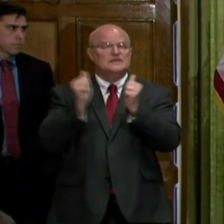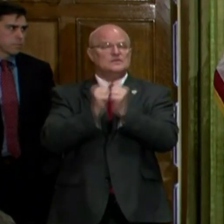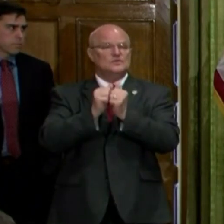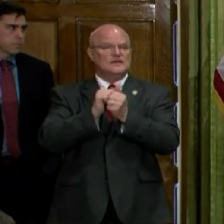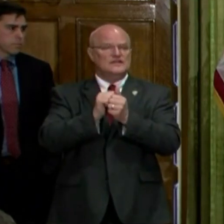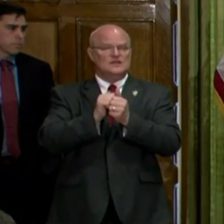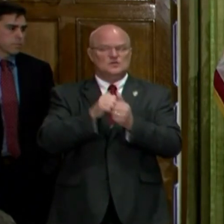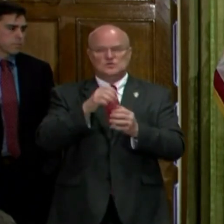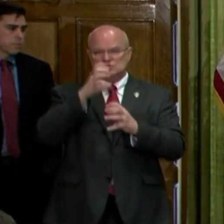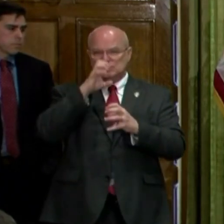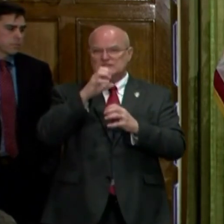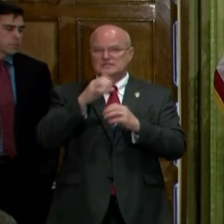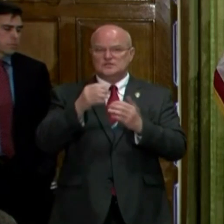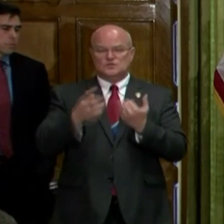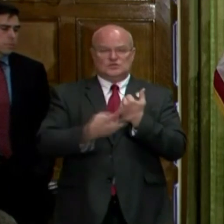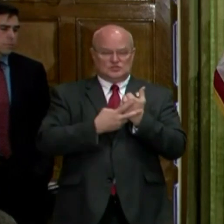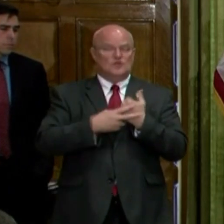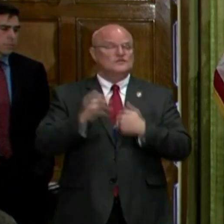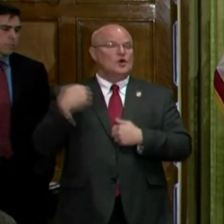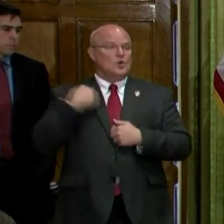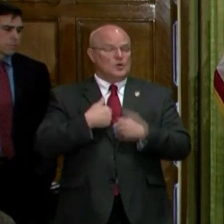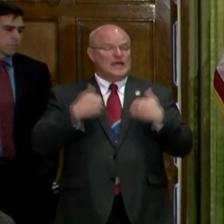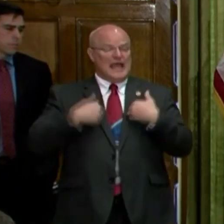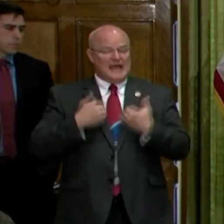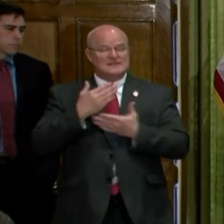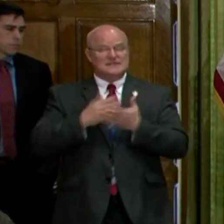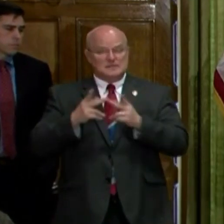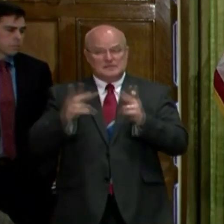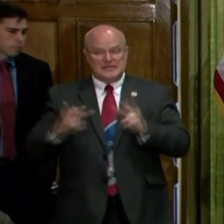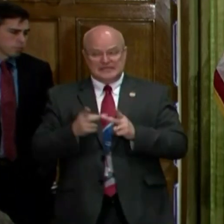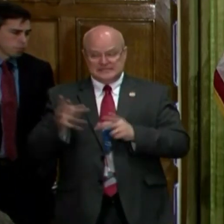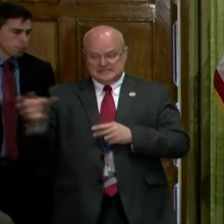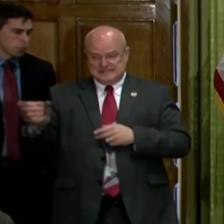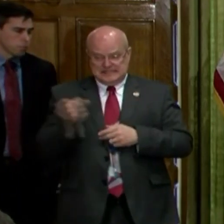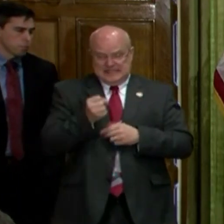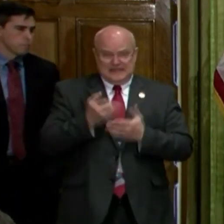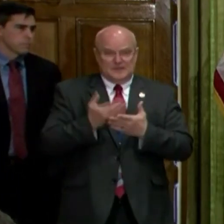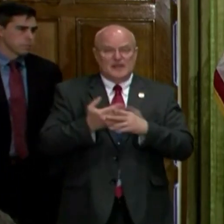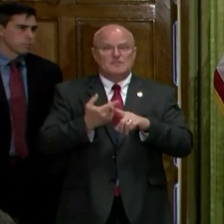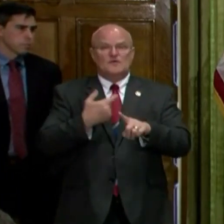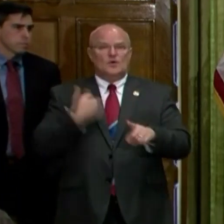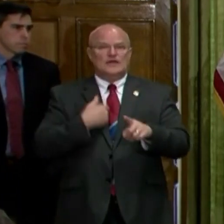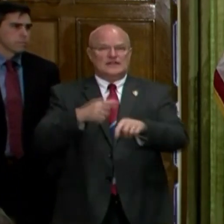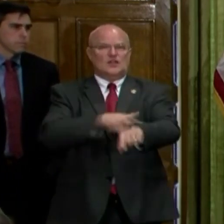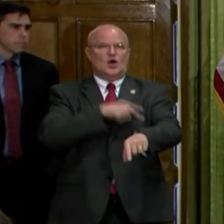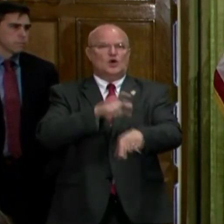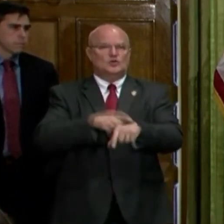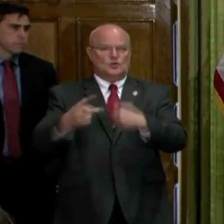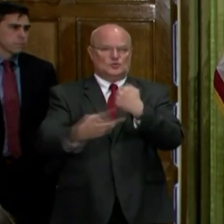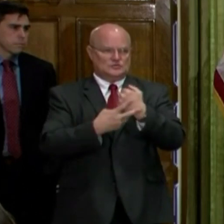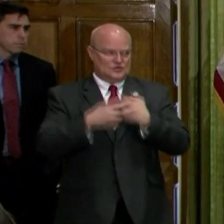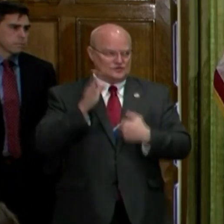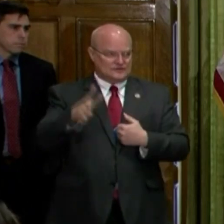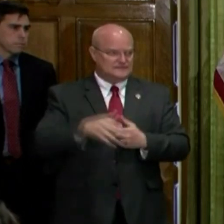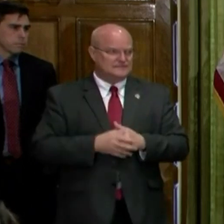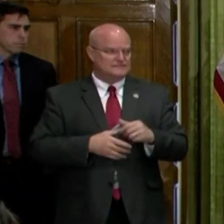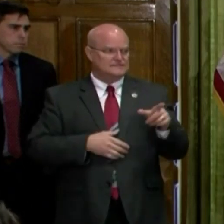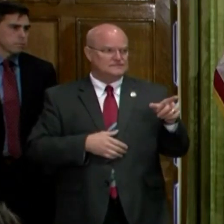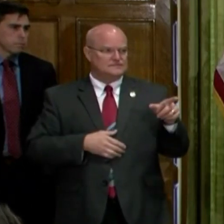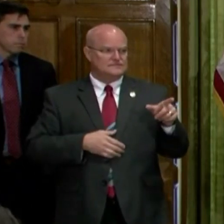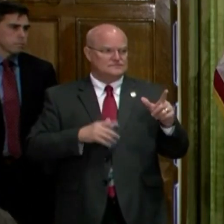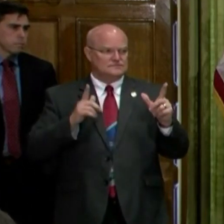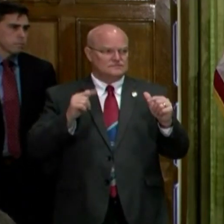the restricted reserve. So we have some places to go before we would get to the long-term reserve. When